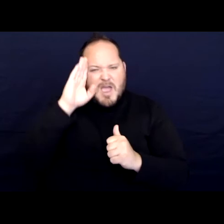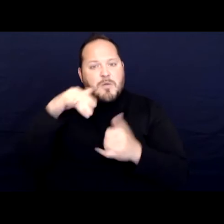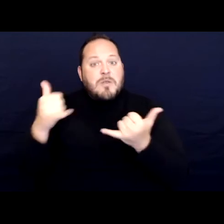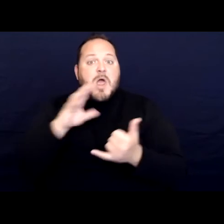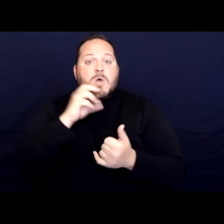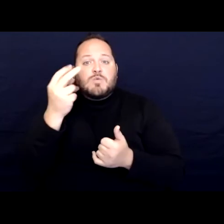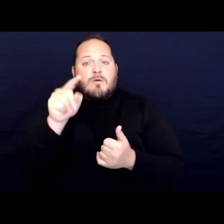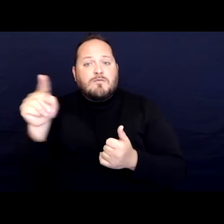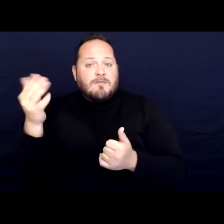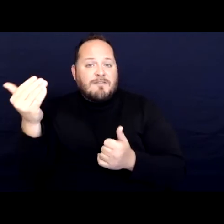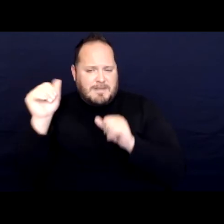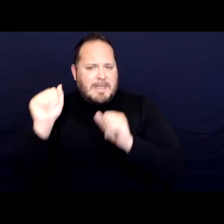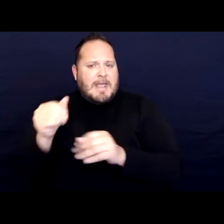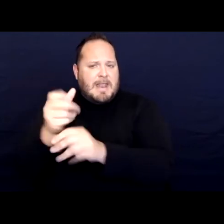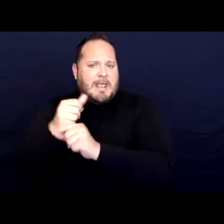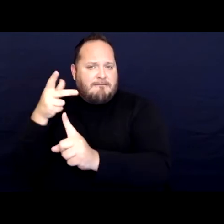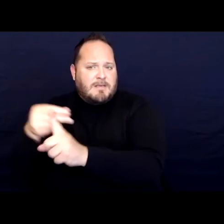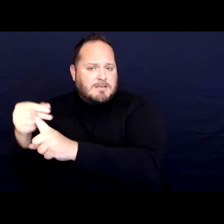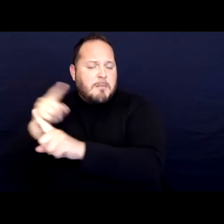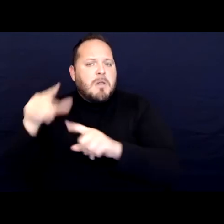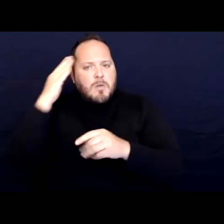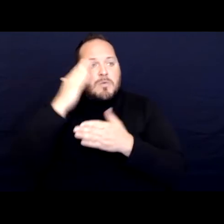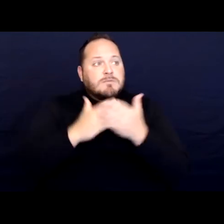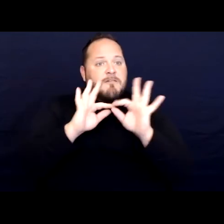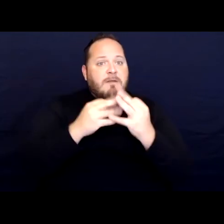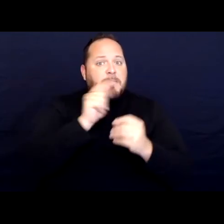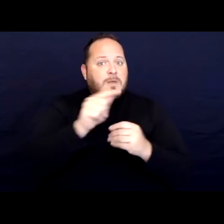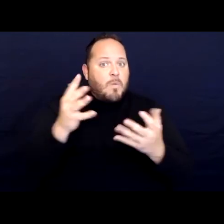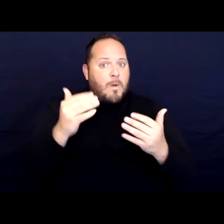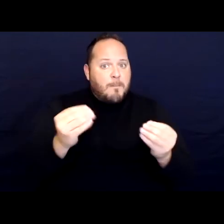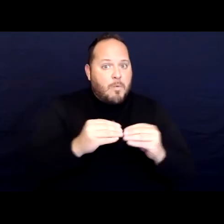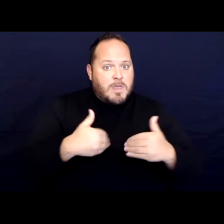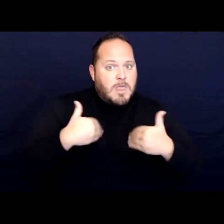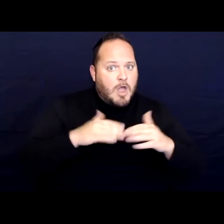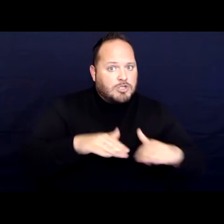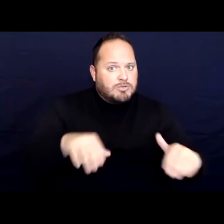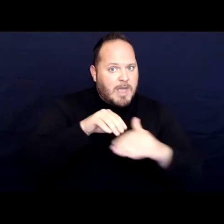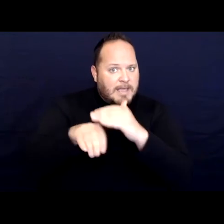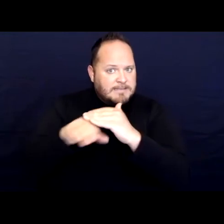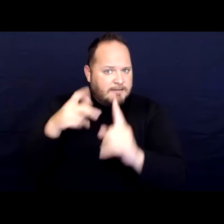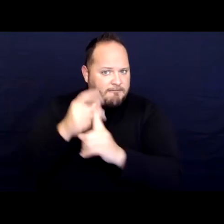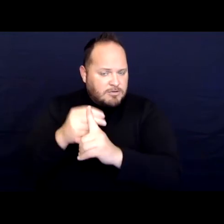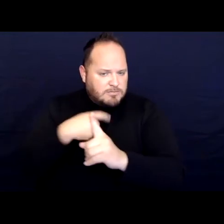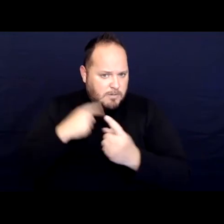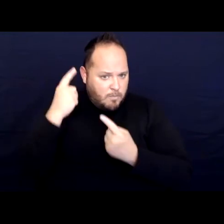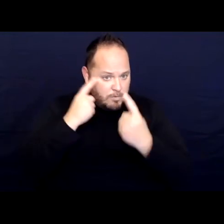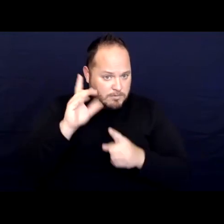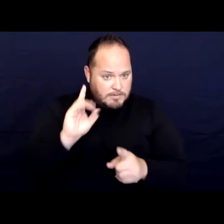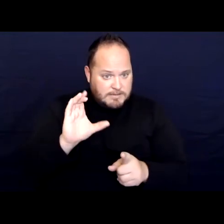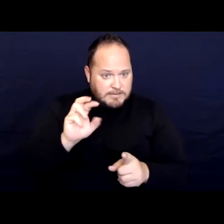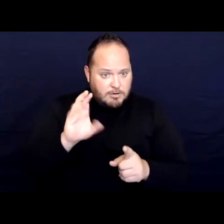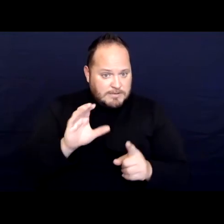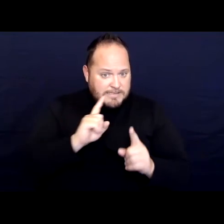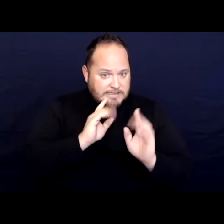know families are anxious to get their younger children. So is DCRC preparing for that group